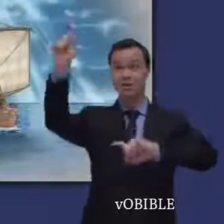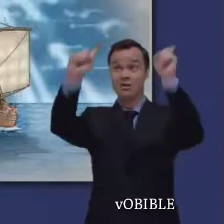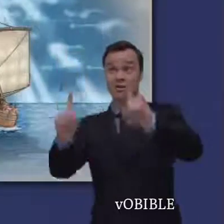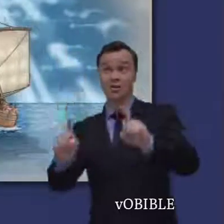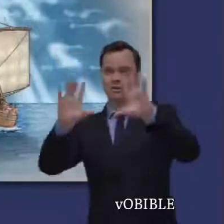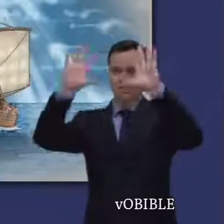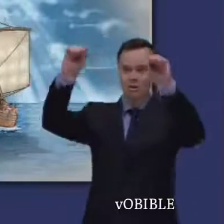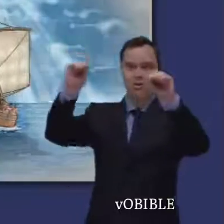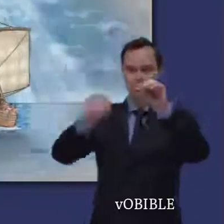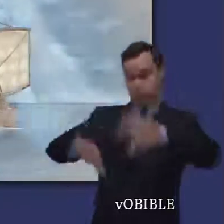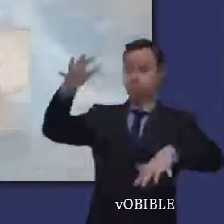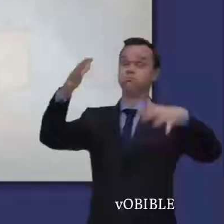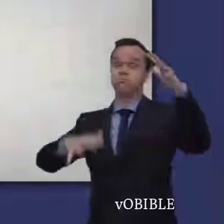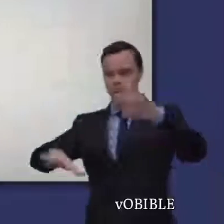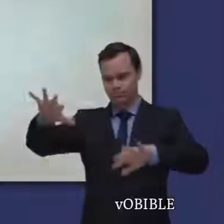storm abates.